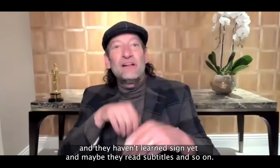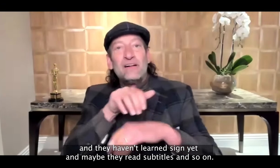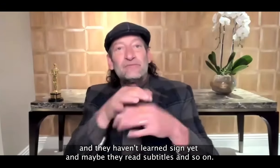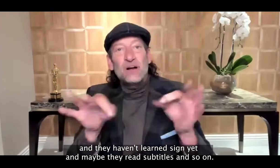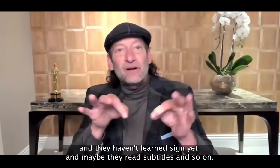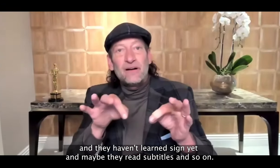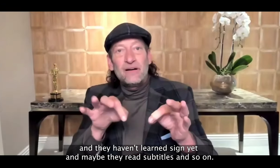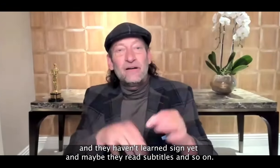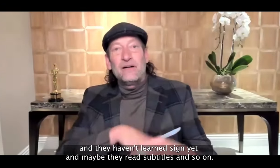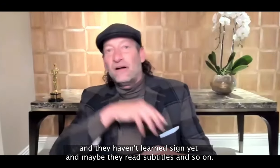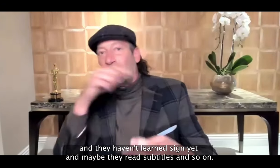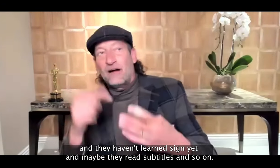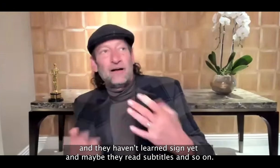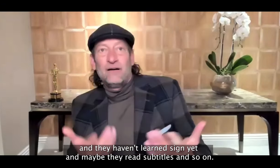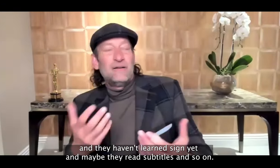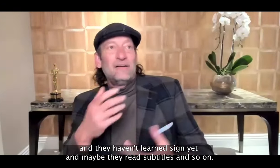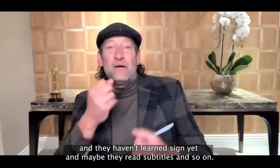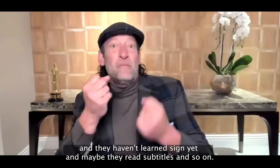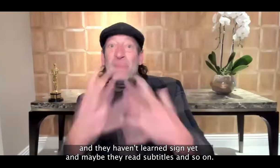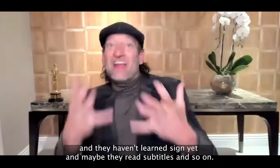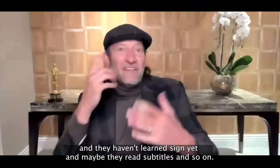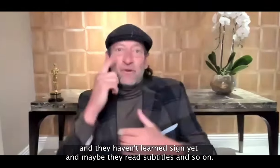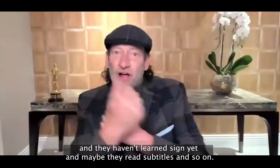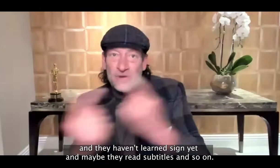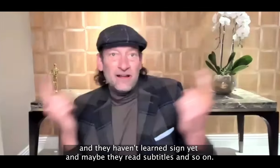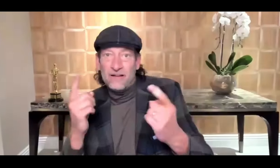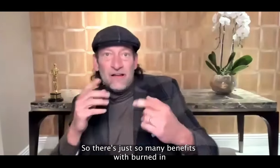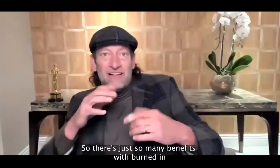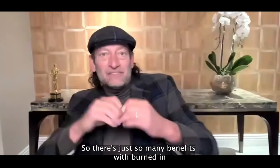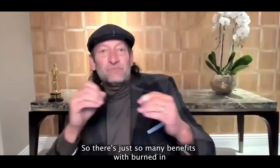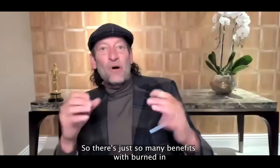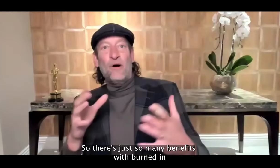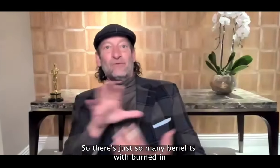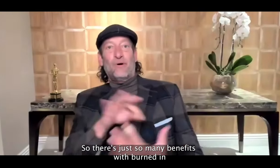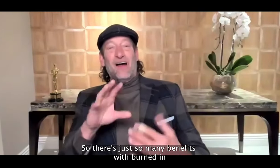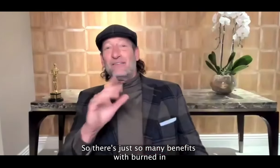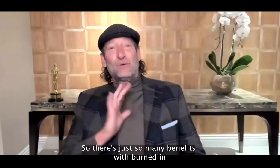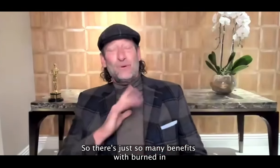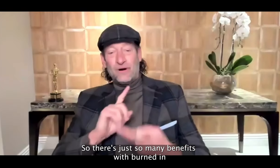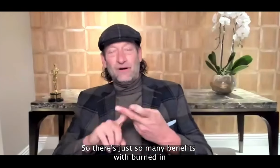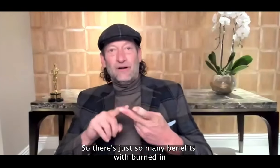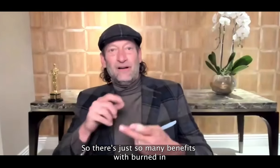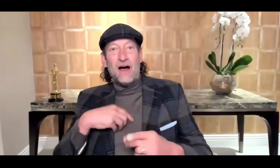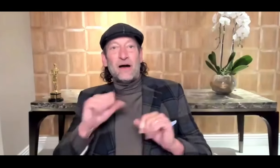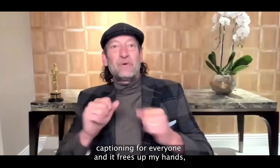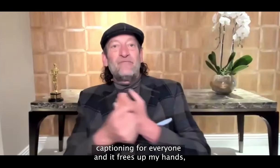they haven't learned sign yet. And maybe they read subtitles and so on. So there's just so many benefits with burned in subtitles or captioning